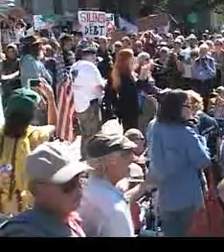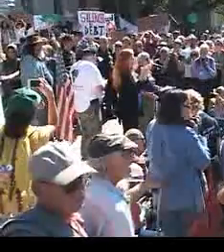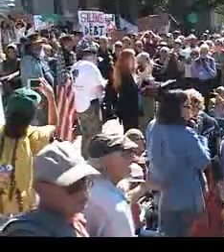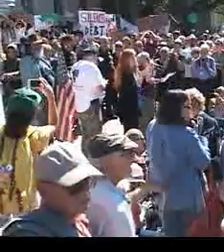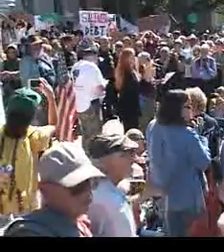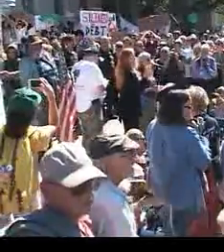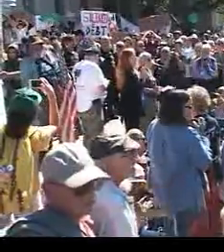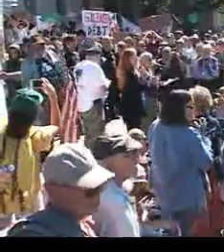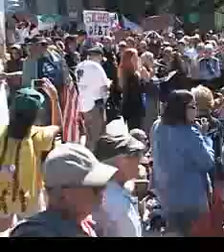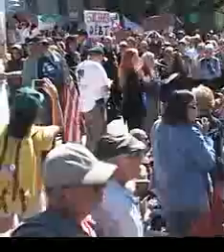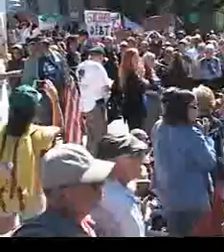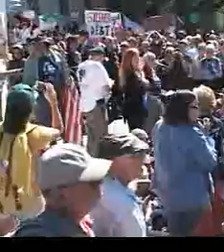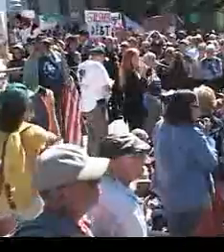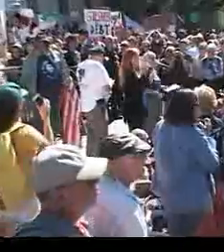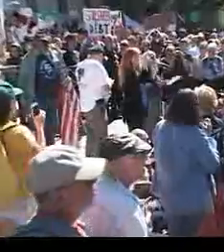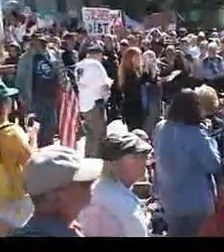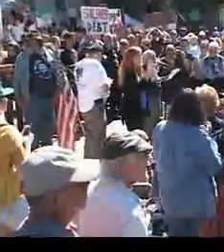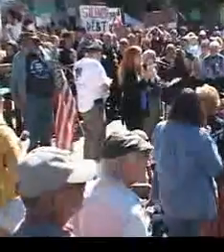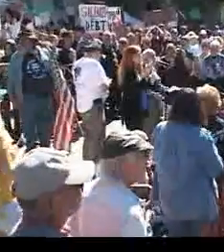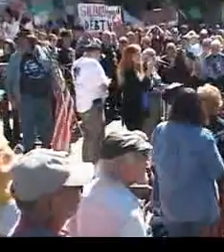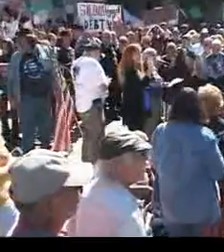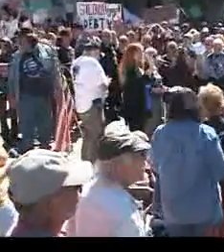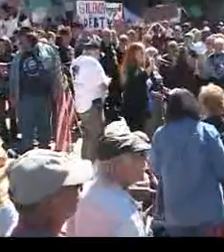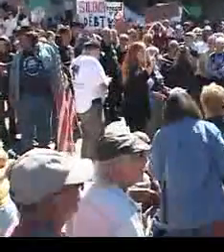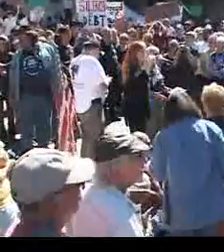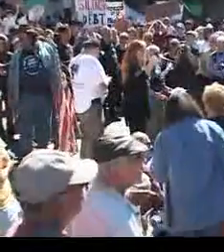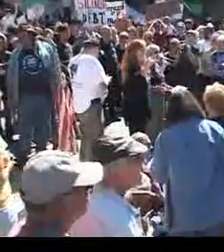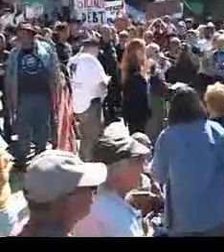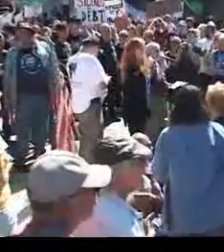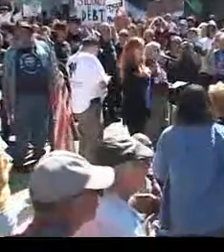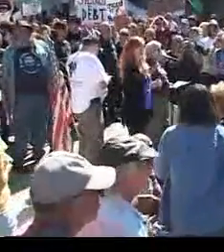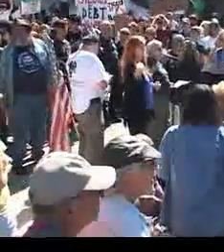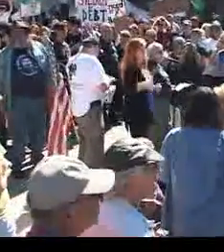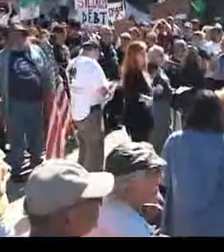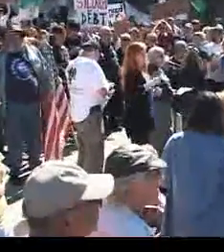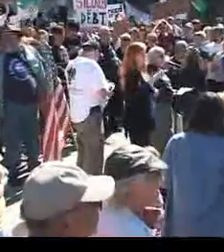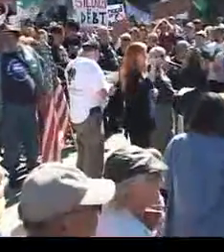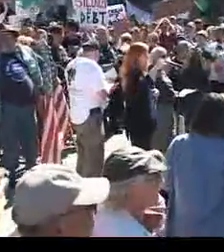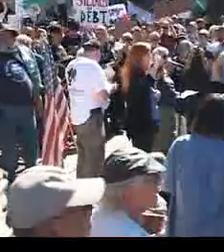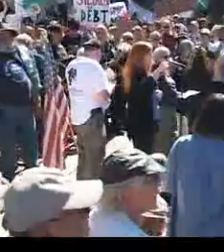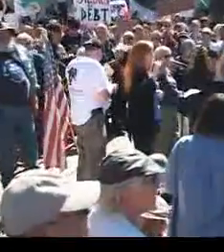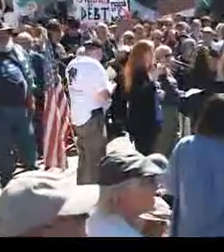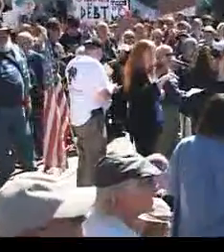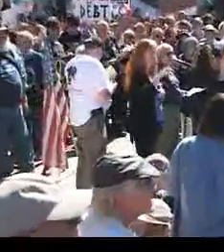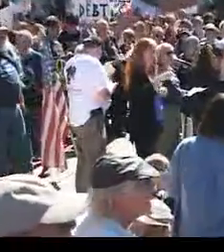embrace our sisters and brothers in Hong Kong today. That's what these